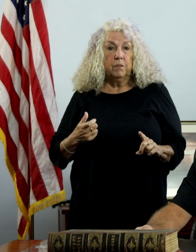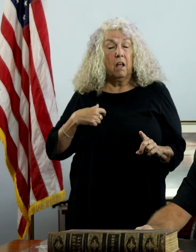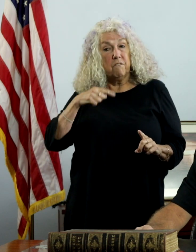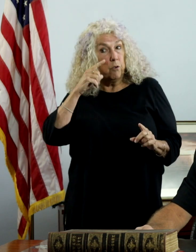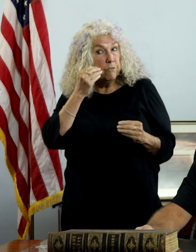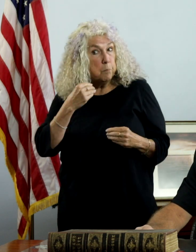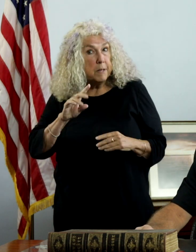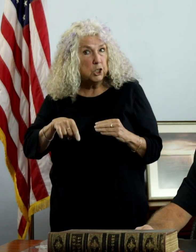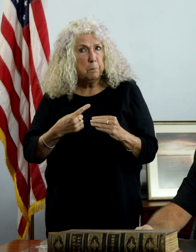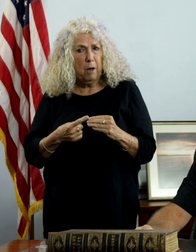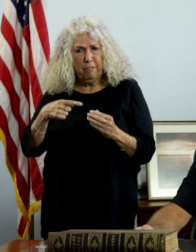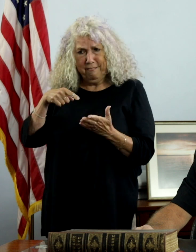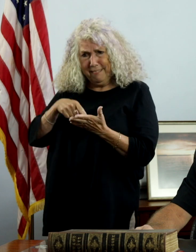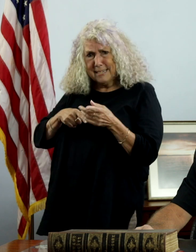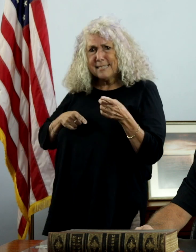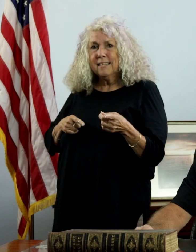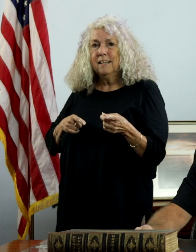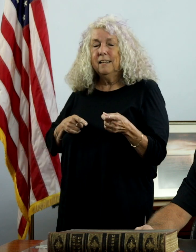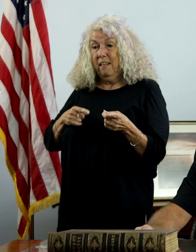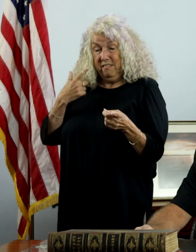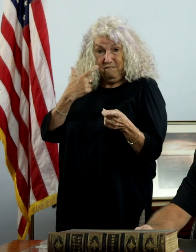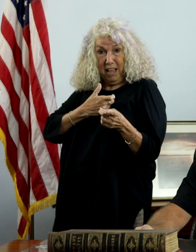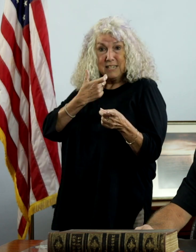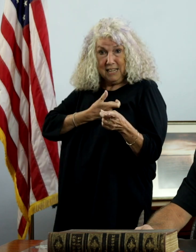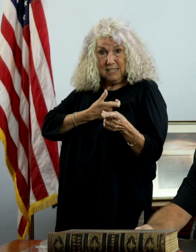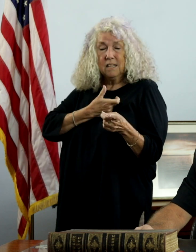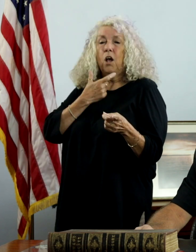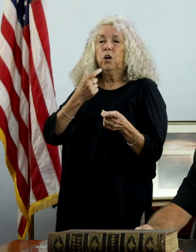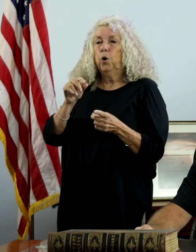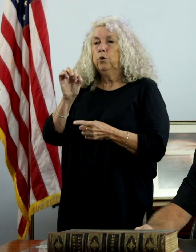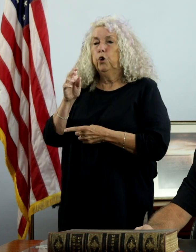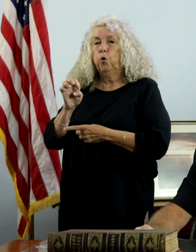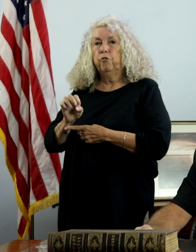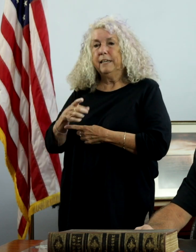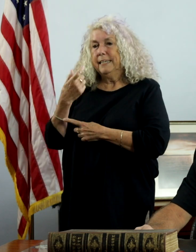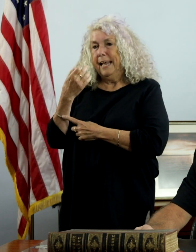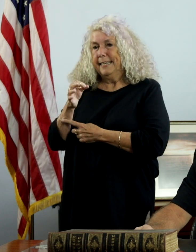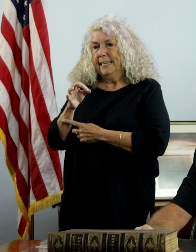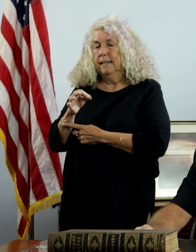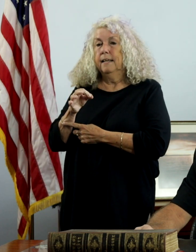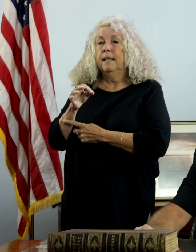For information about COVID-19 vaccines, go to